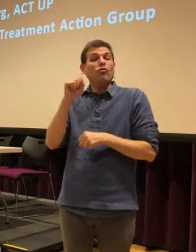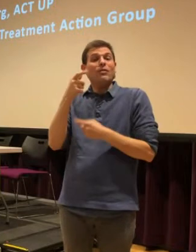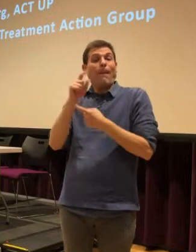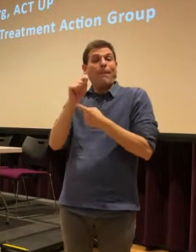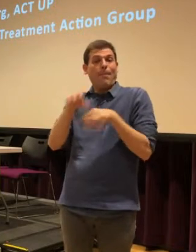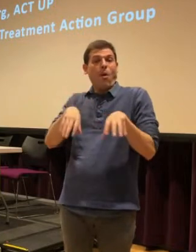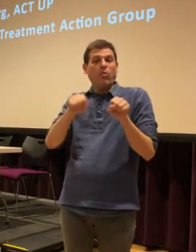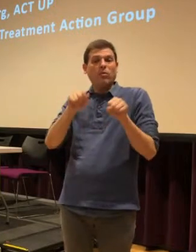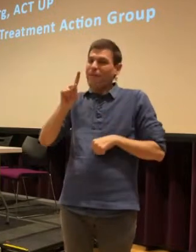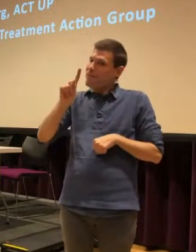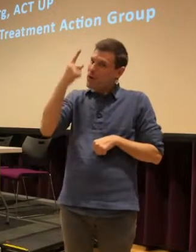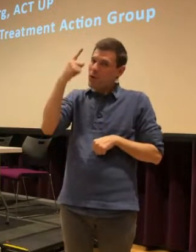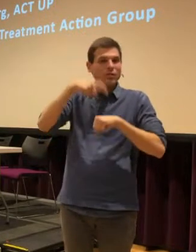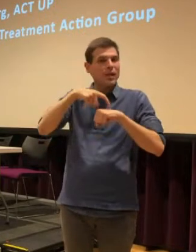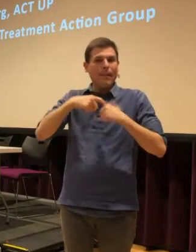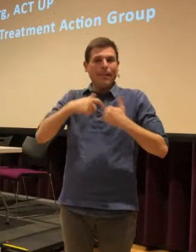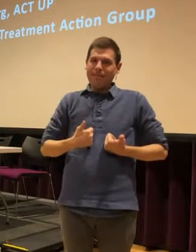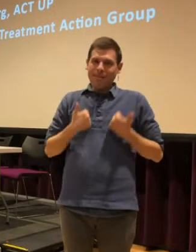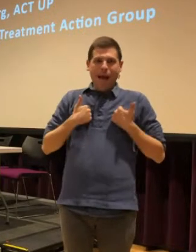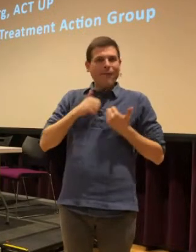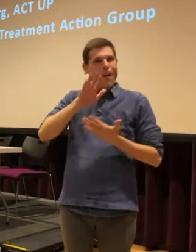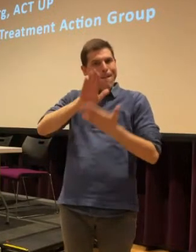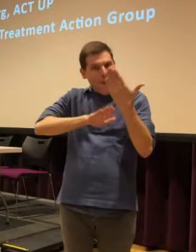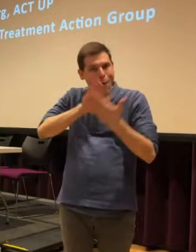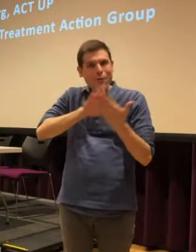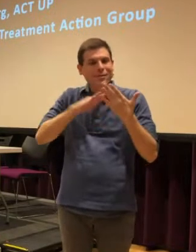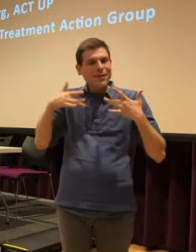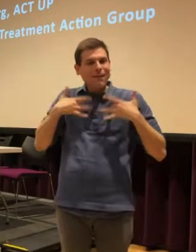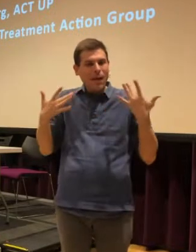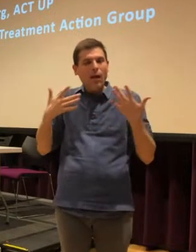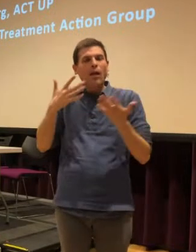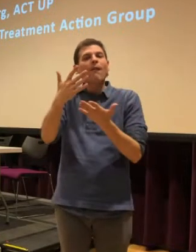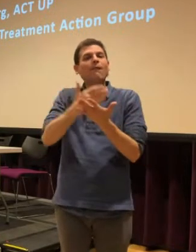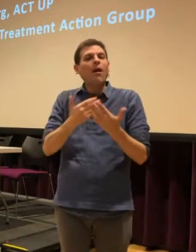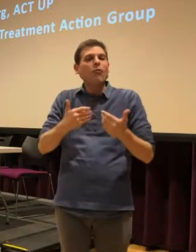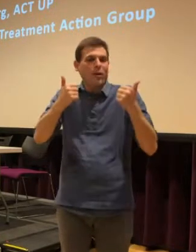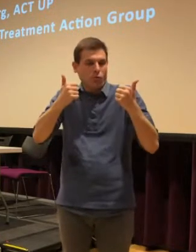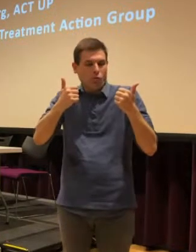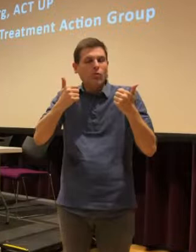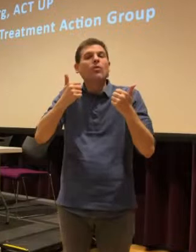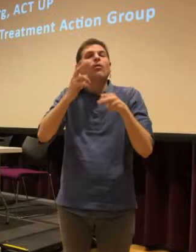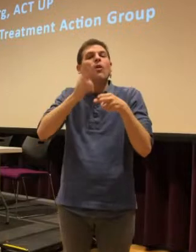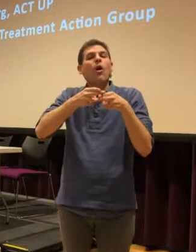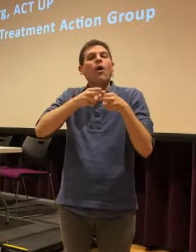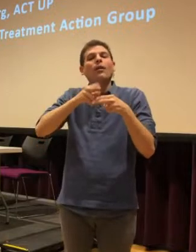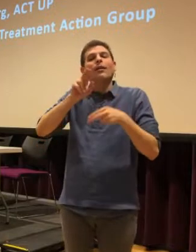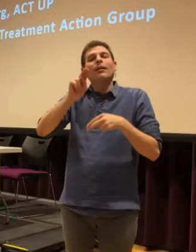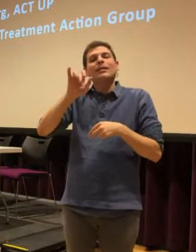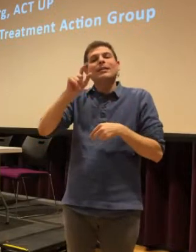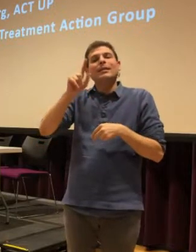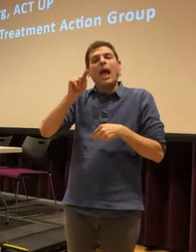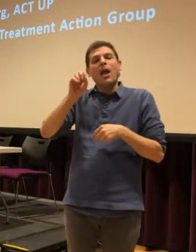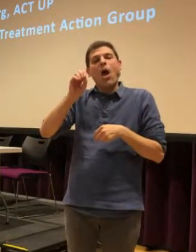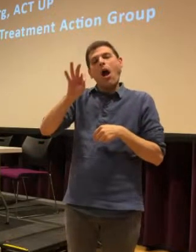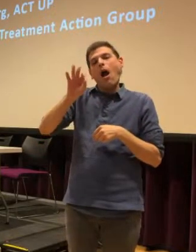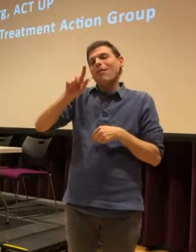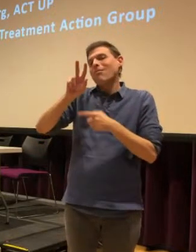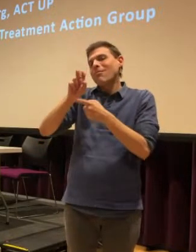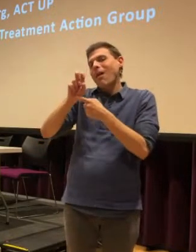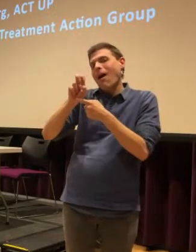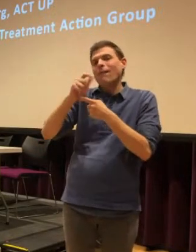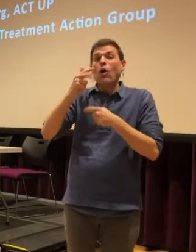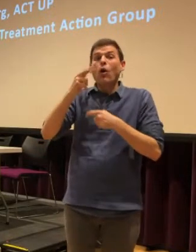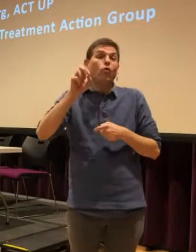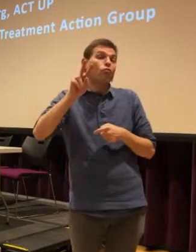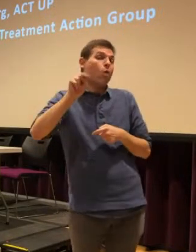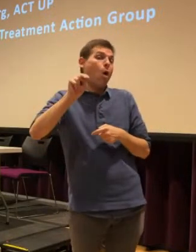my first live event, and it was a fundraiser called the Night of Love. They're going to sexy edition, so you will see another one of those coming up